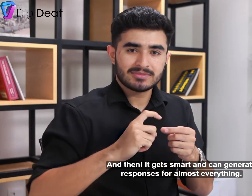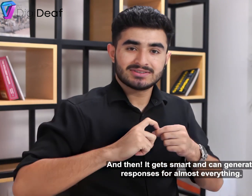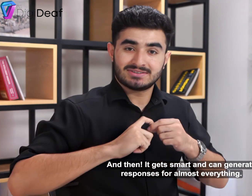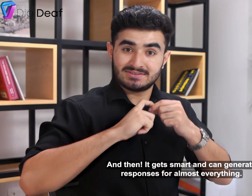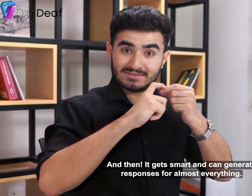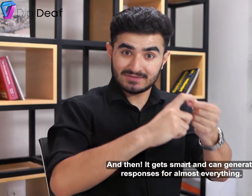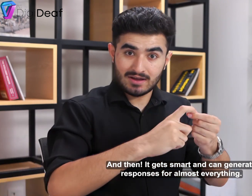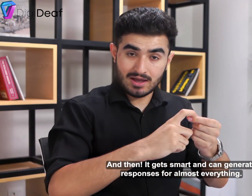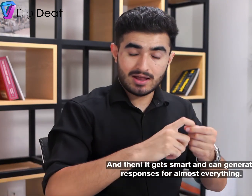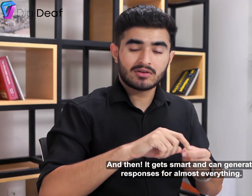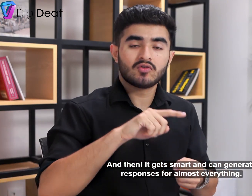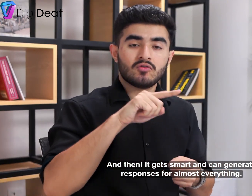almost everything.